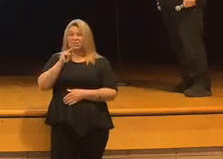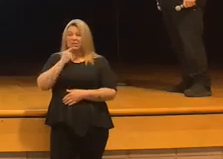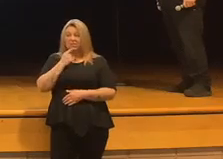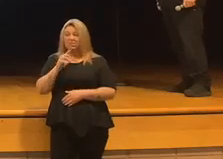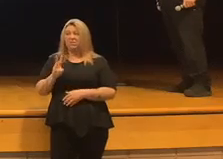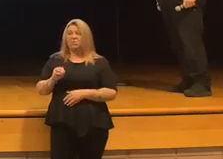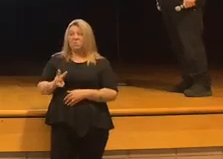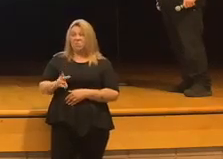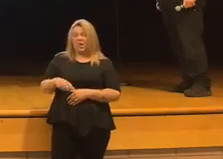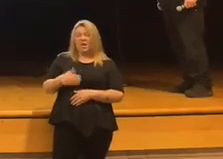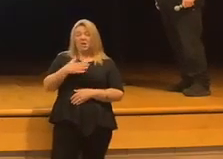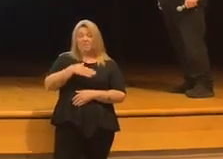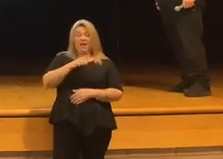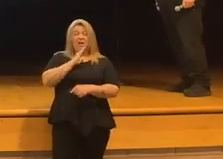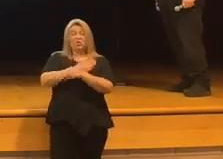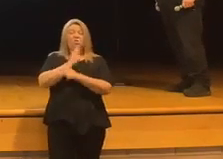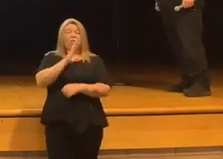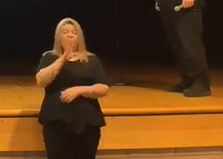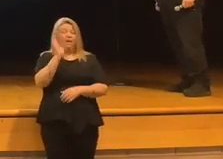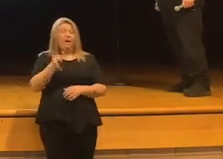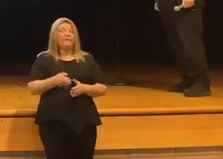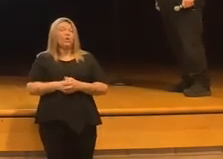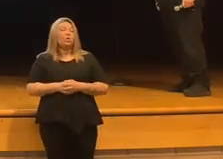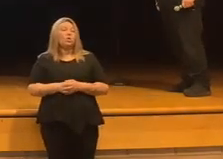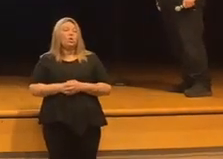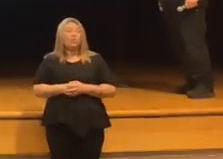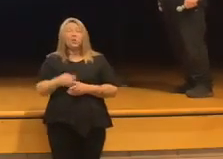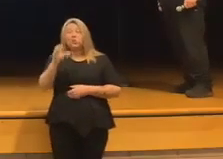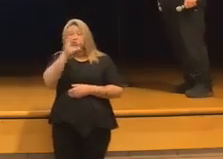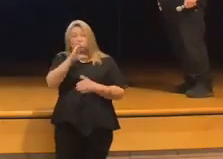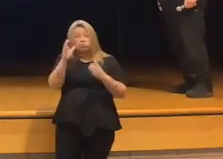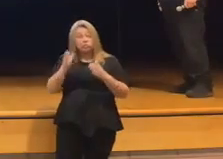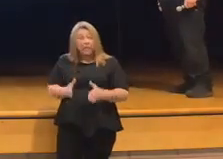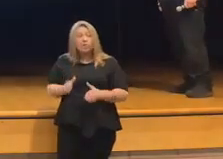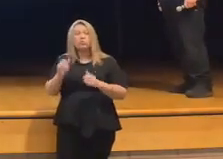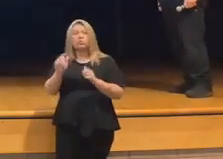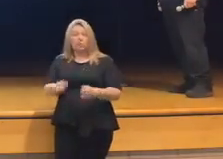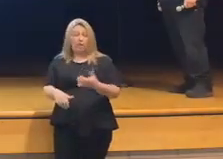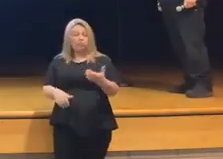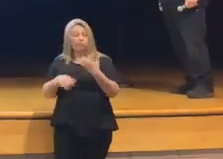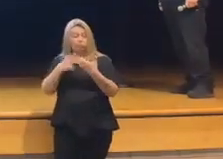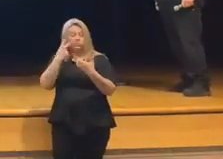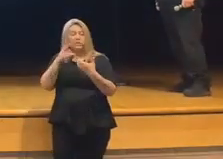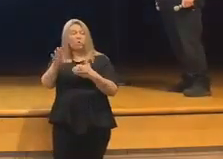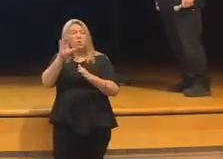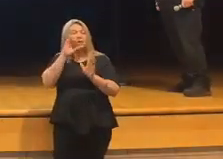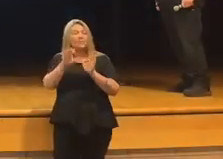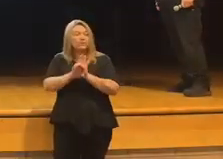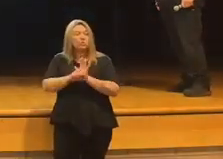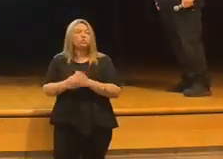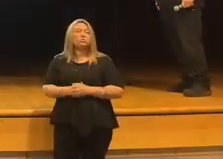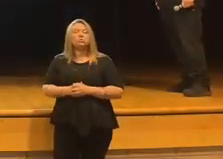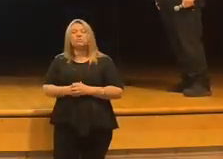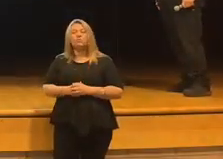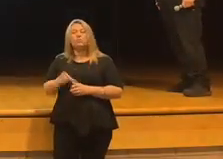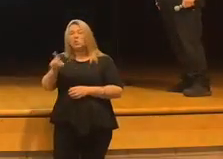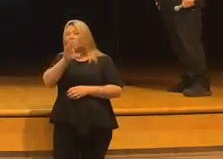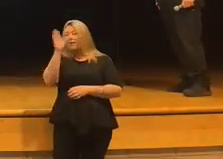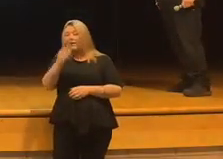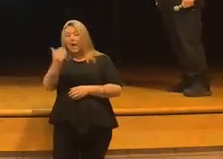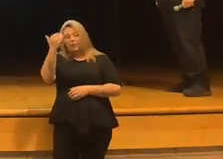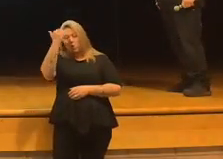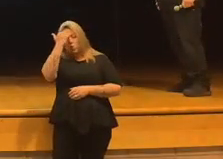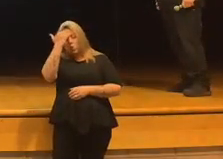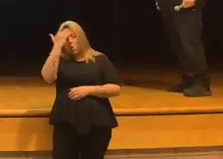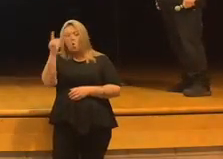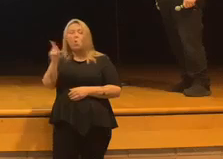I would never. Even strangers can get a hold of your picture. You never really know where that picture